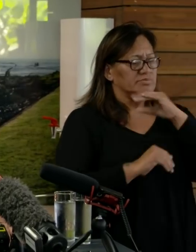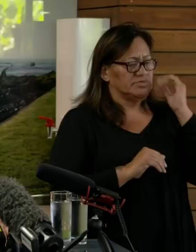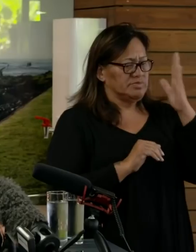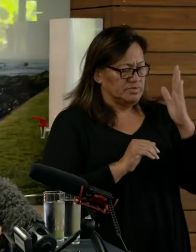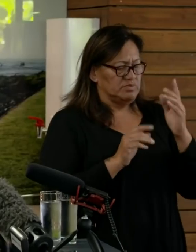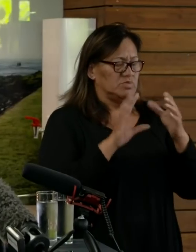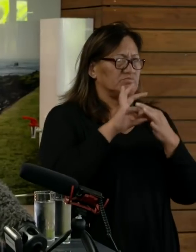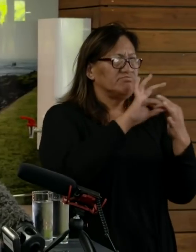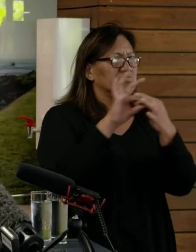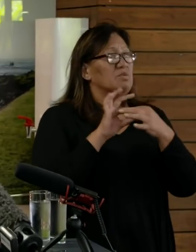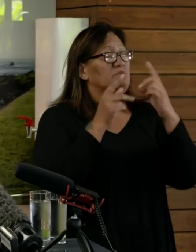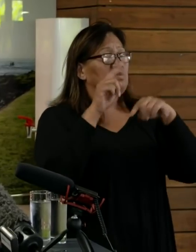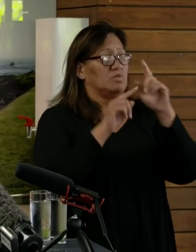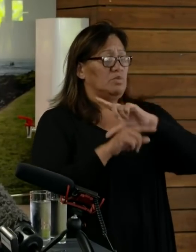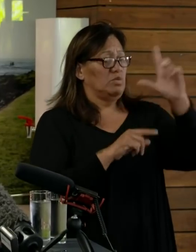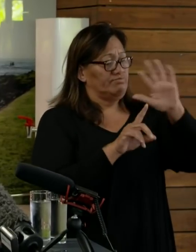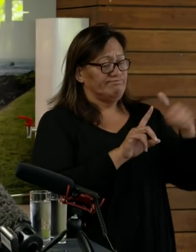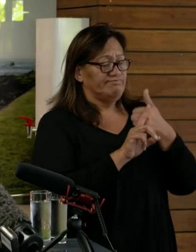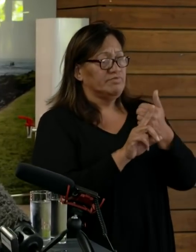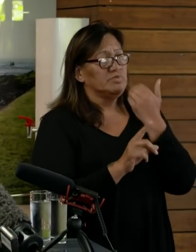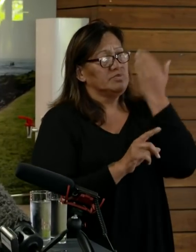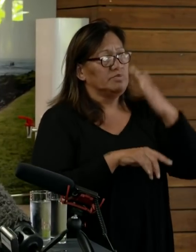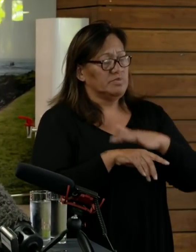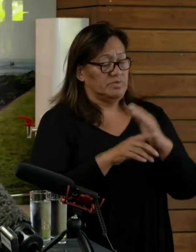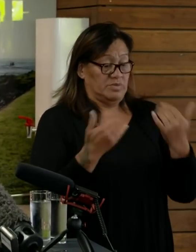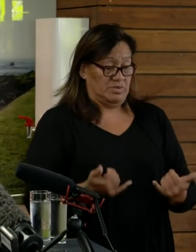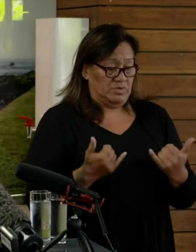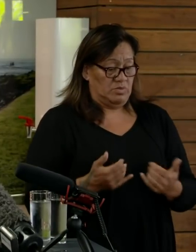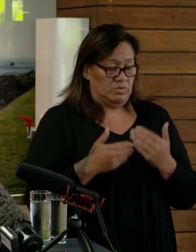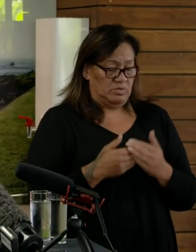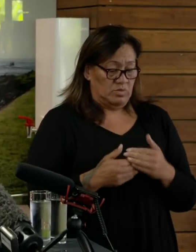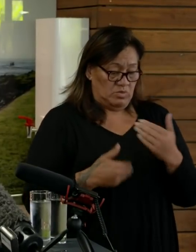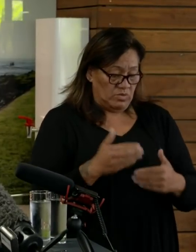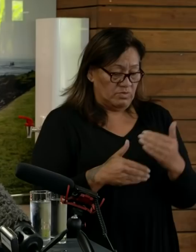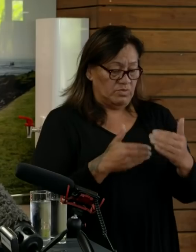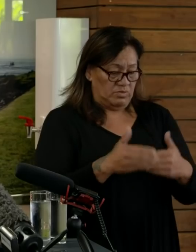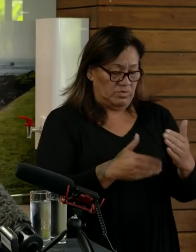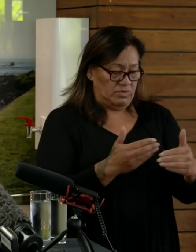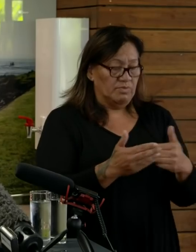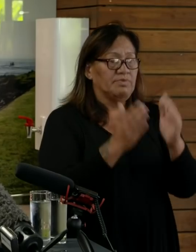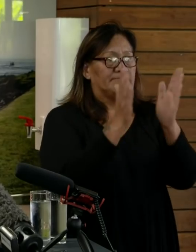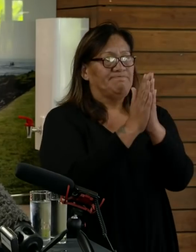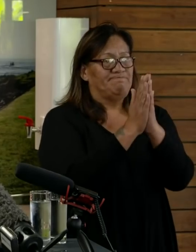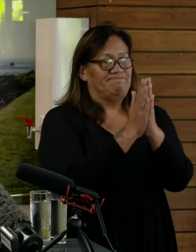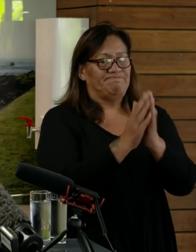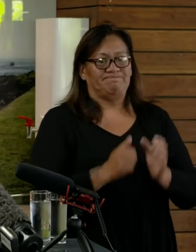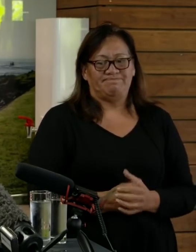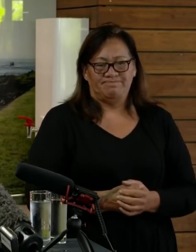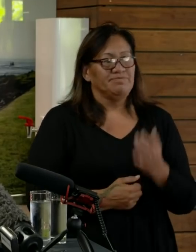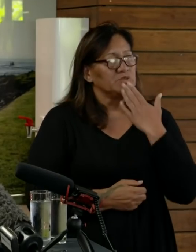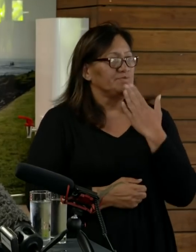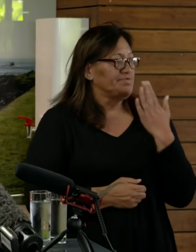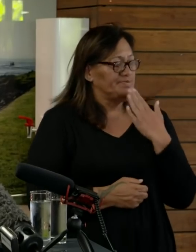pono, me te māngai hei tautoko mai, ai nei, ake nei, ai.